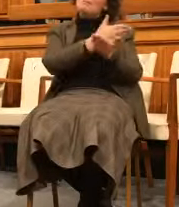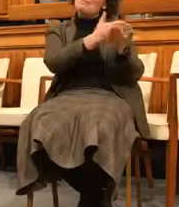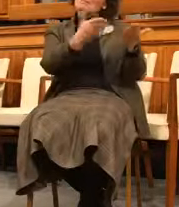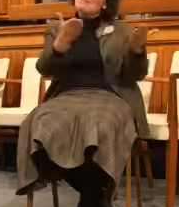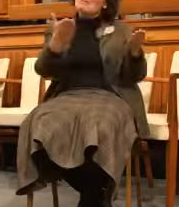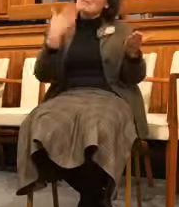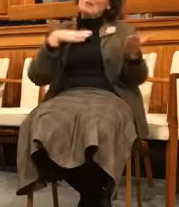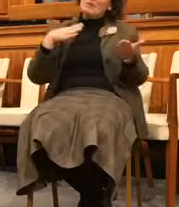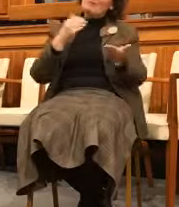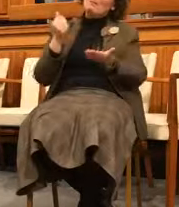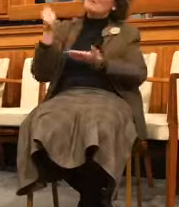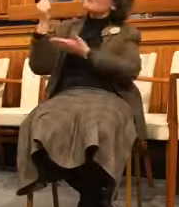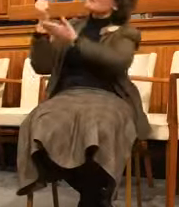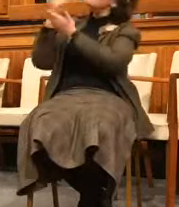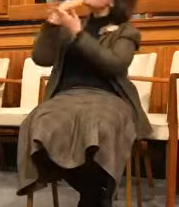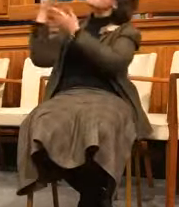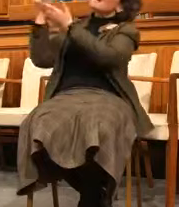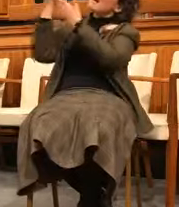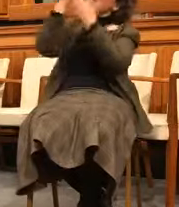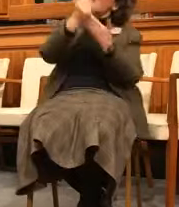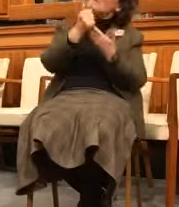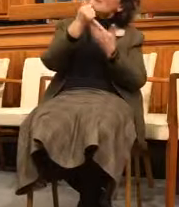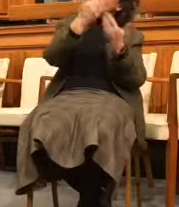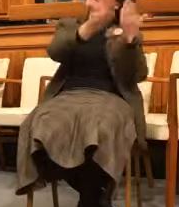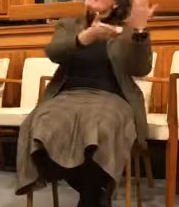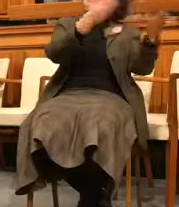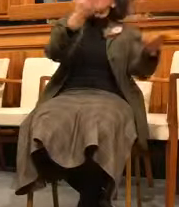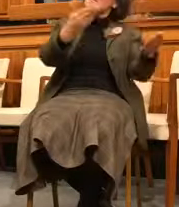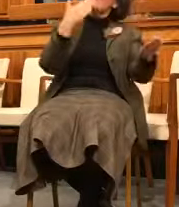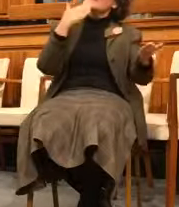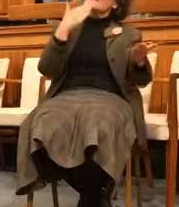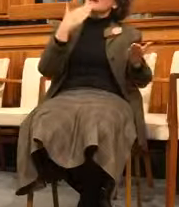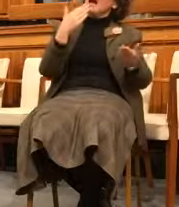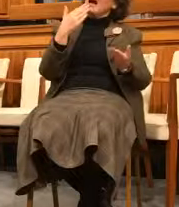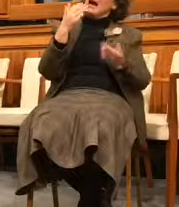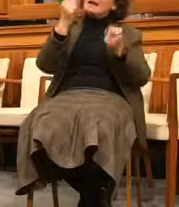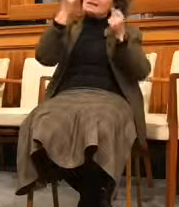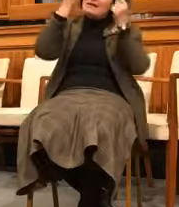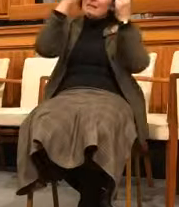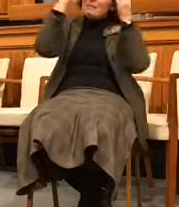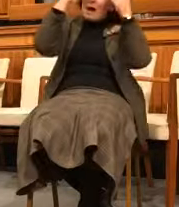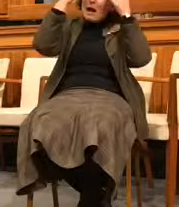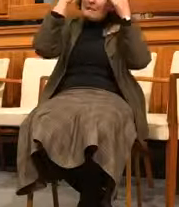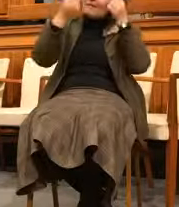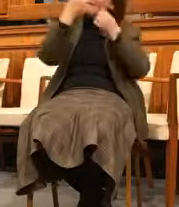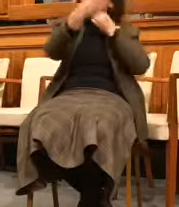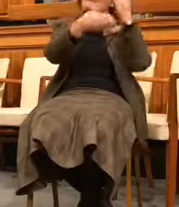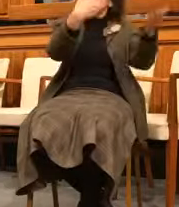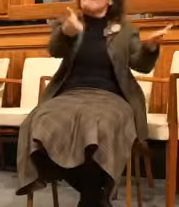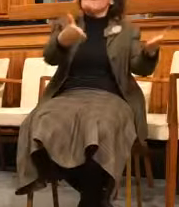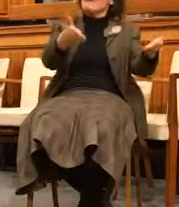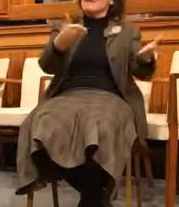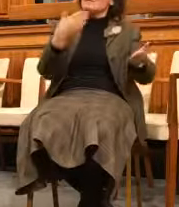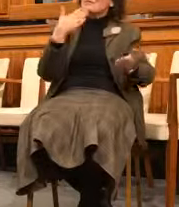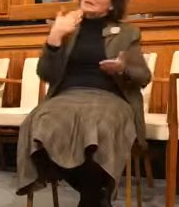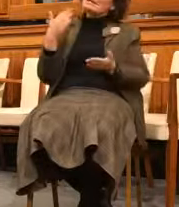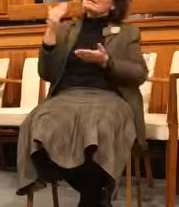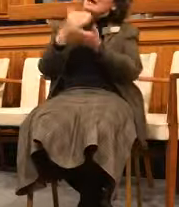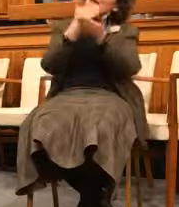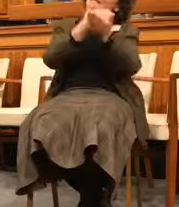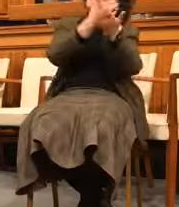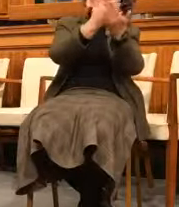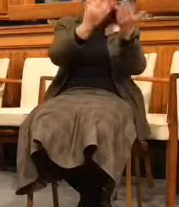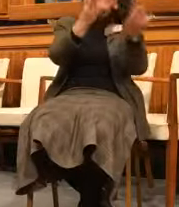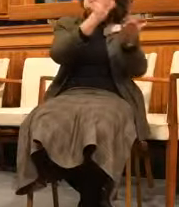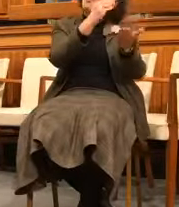unilluminated, untroubled. O Lord, come in thy strange work and save souls and deal with